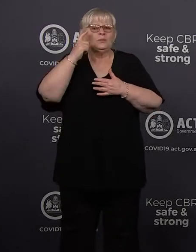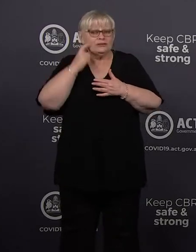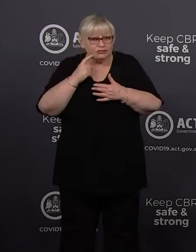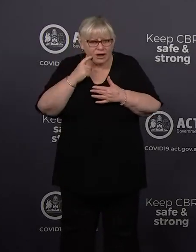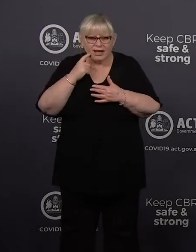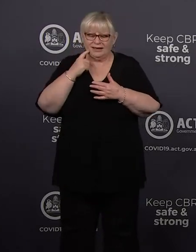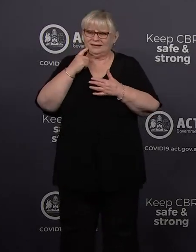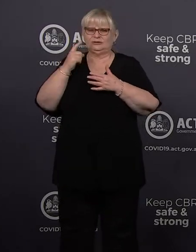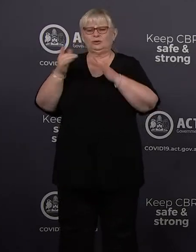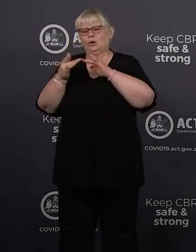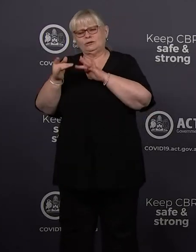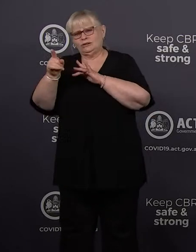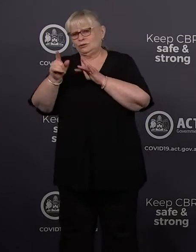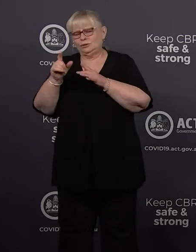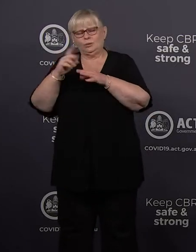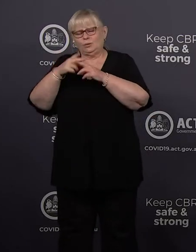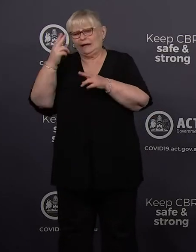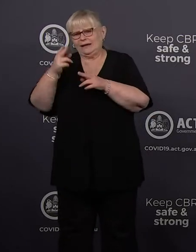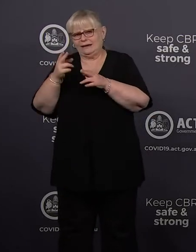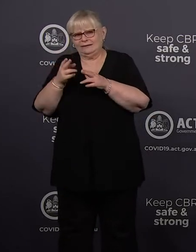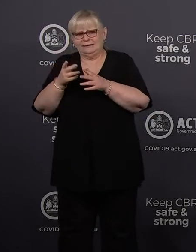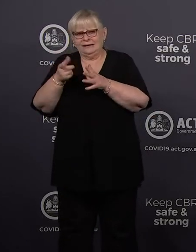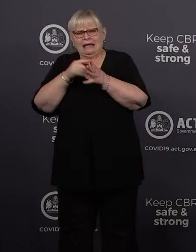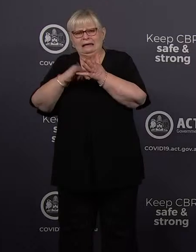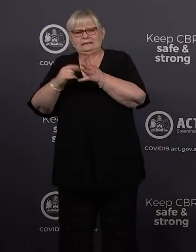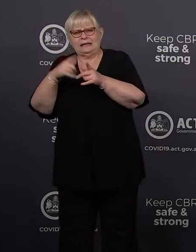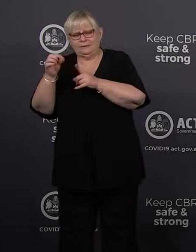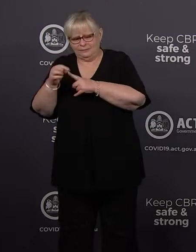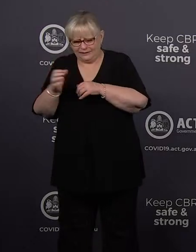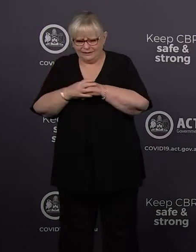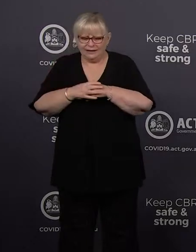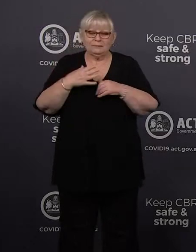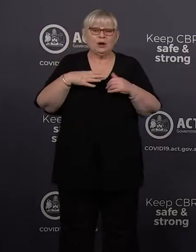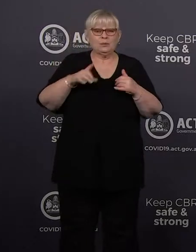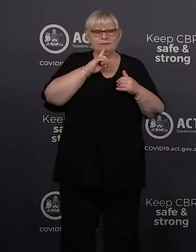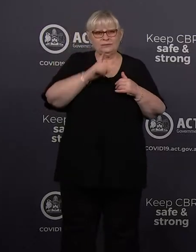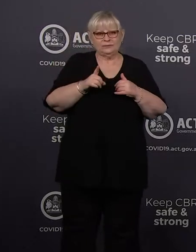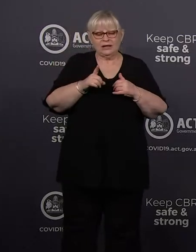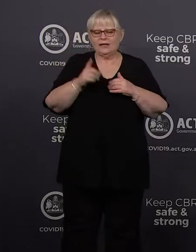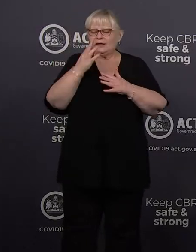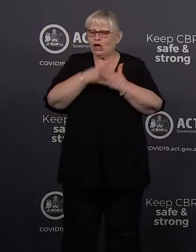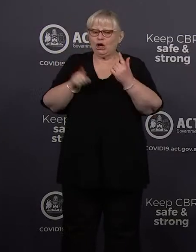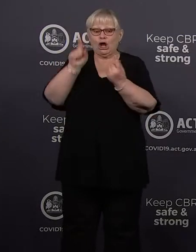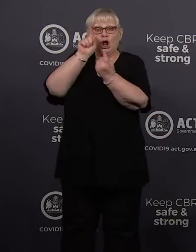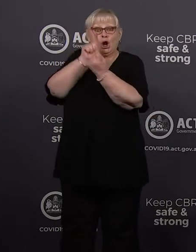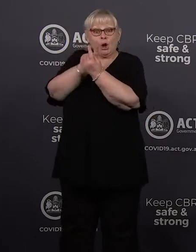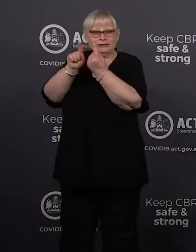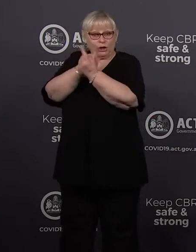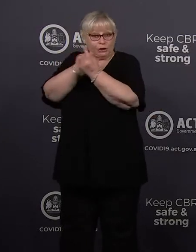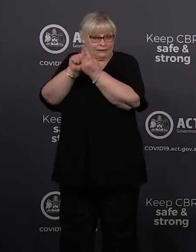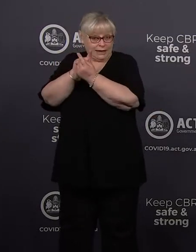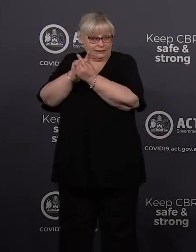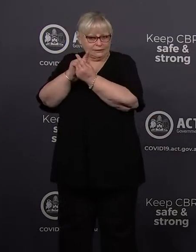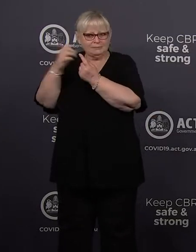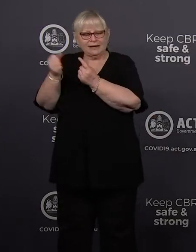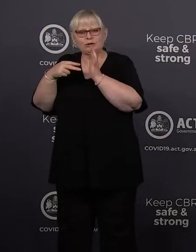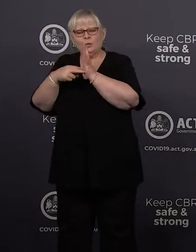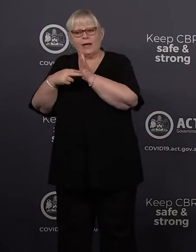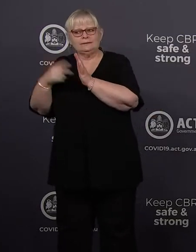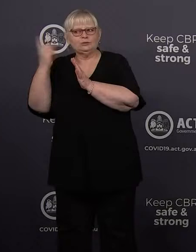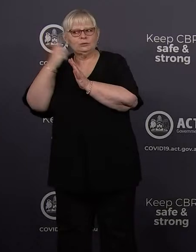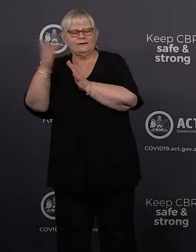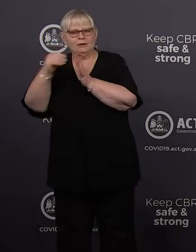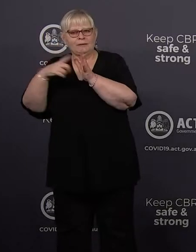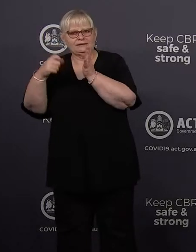getting to you as quickly as we can. But I do want to remind everyone that only close contacts need to wait for contact from ACT